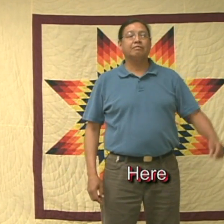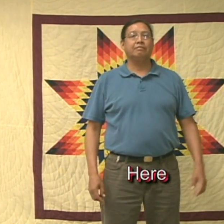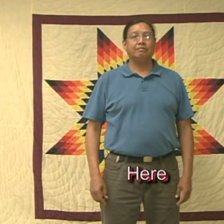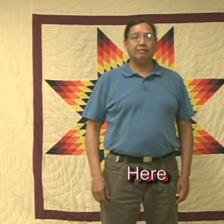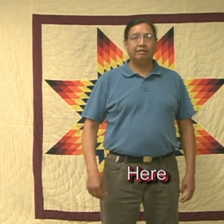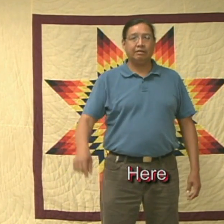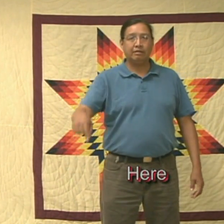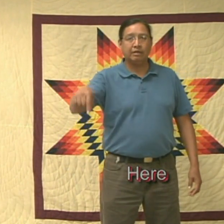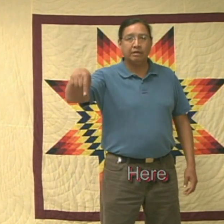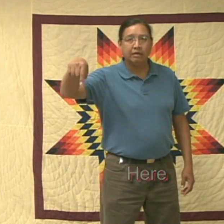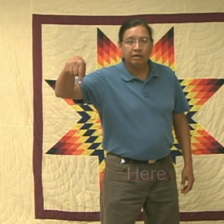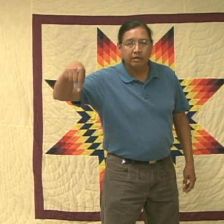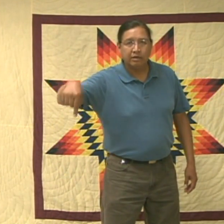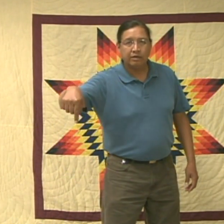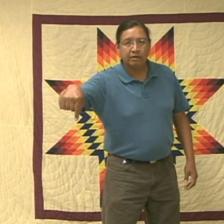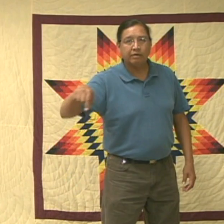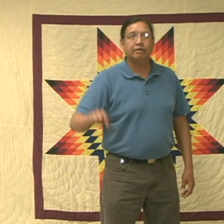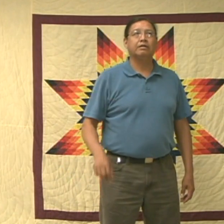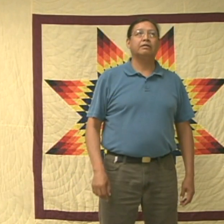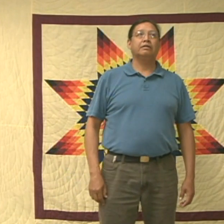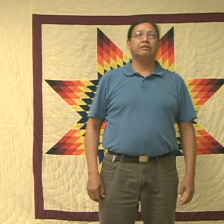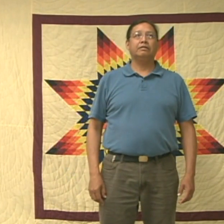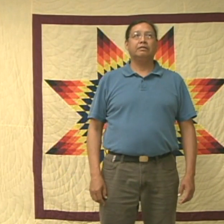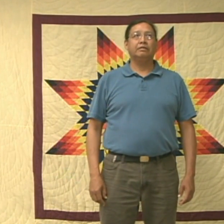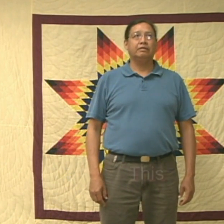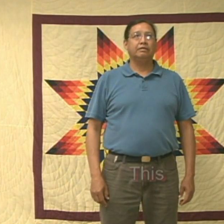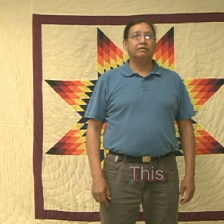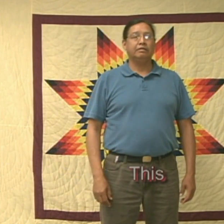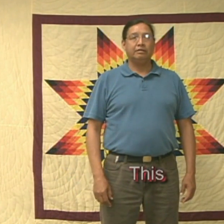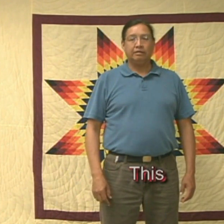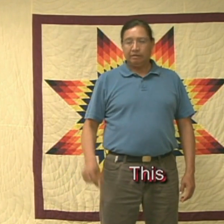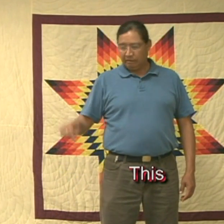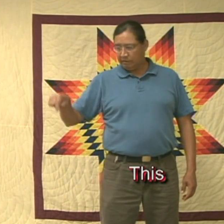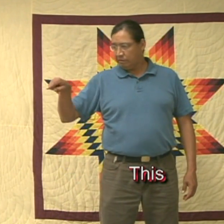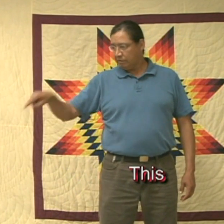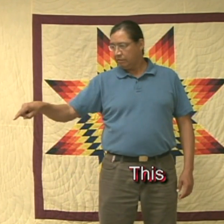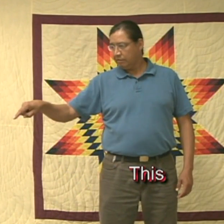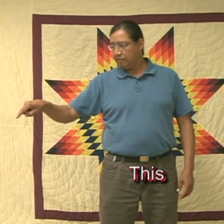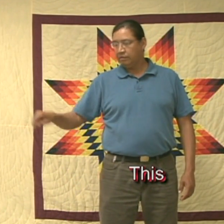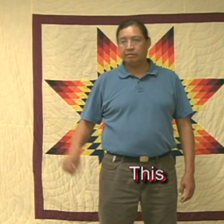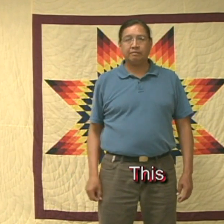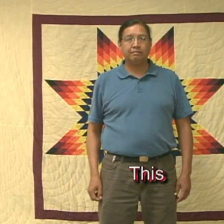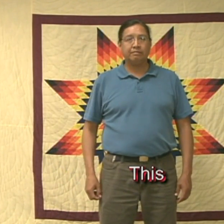Dead. Here. De.